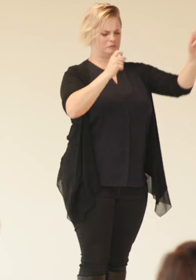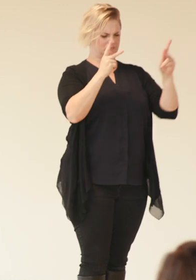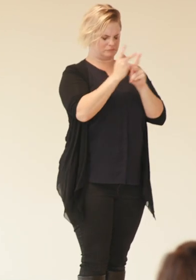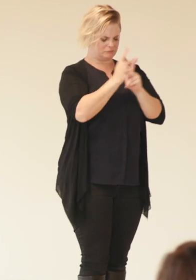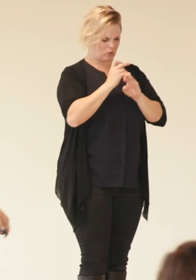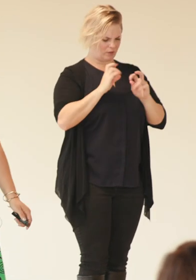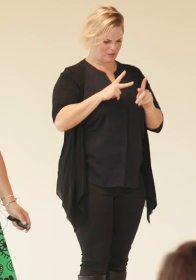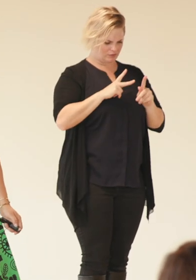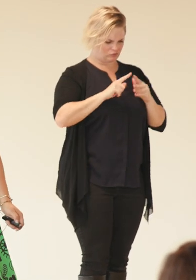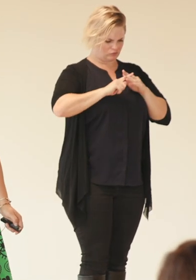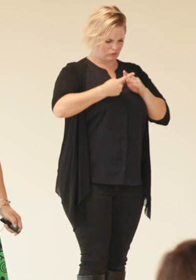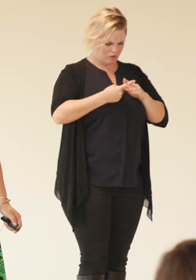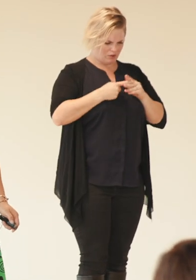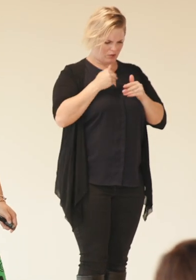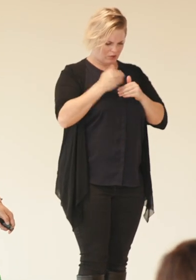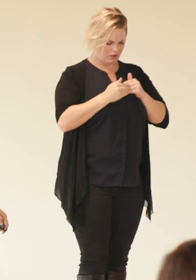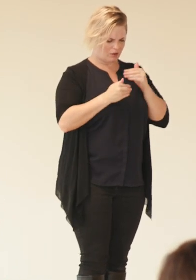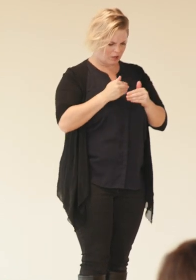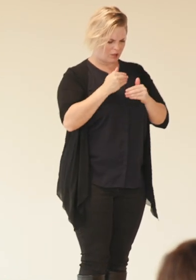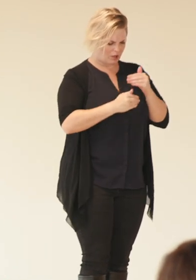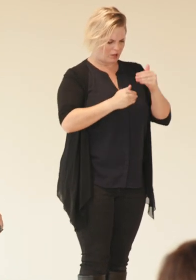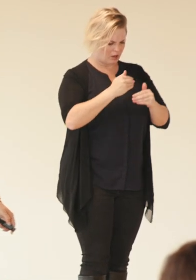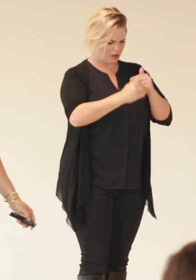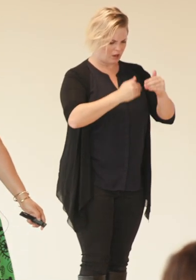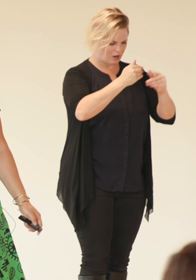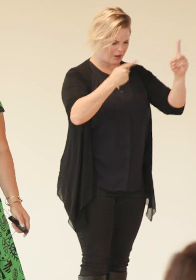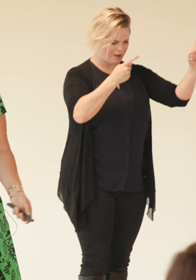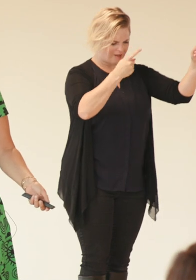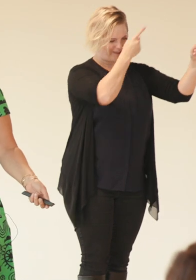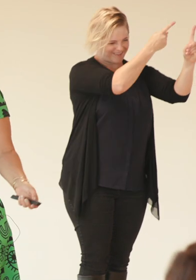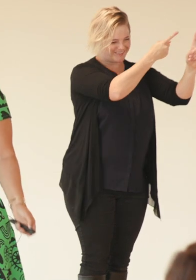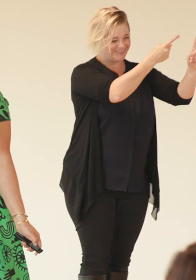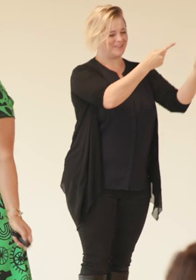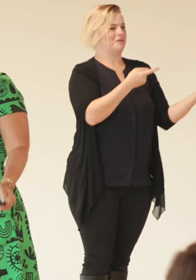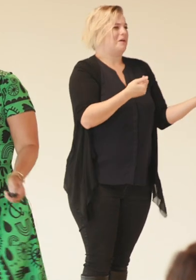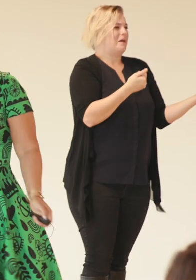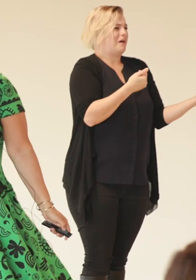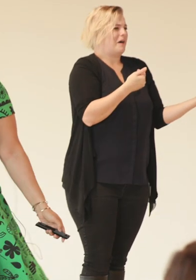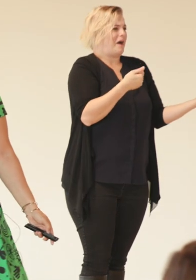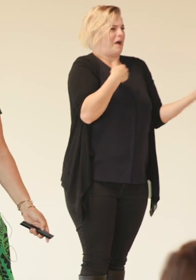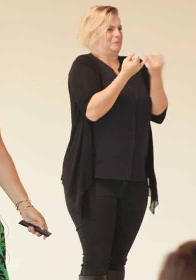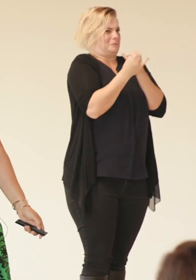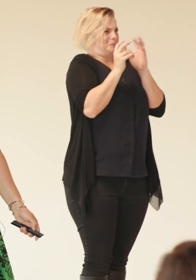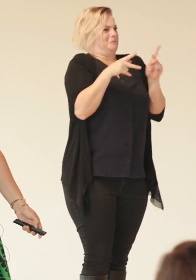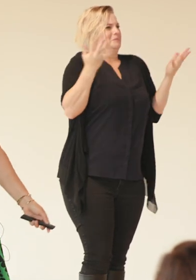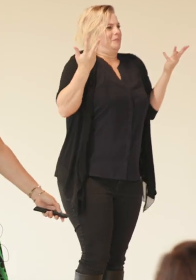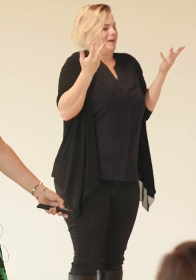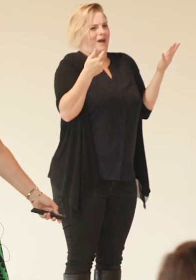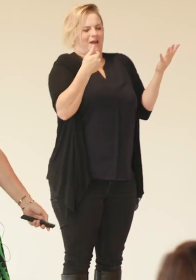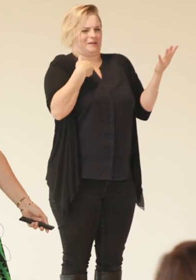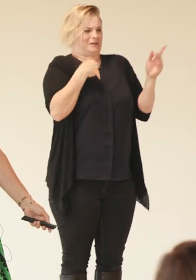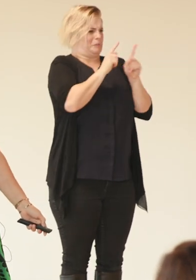Republic. I am an animator. I'm not a program mentorship. I don't even know what this is. And I don't, you know, what do I